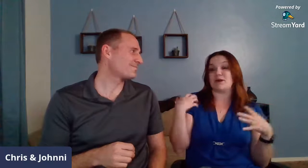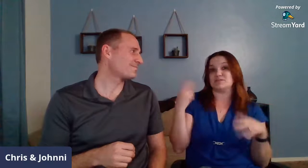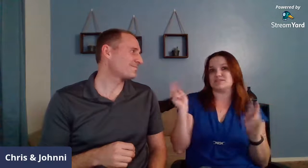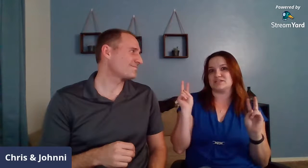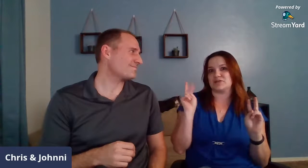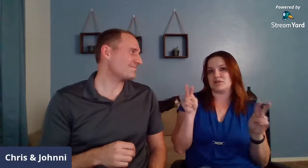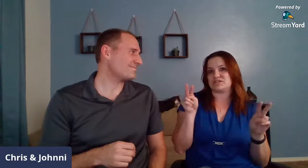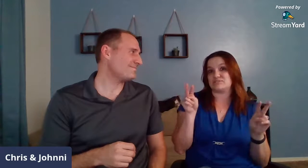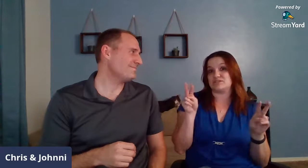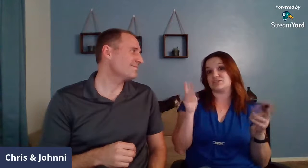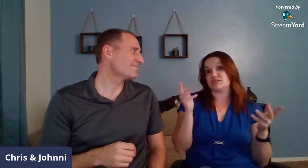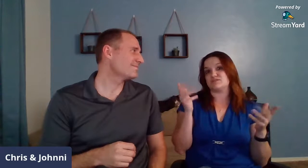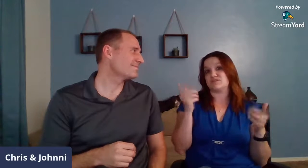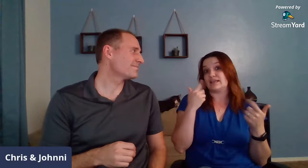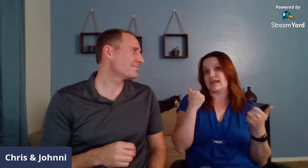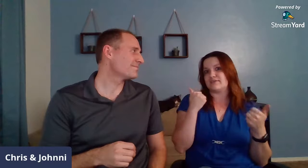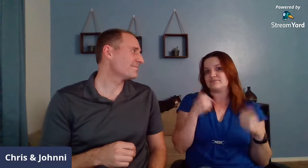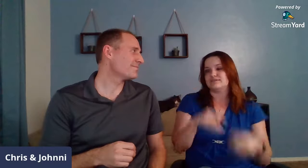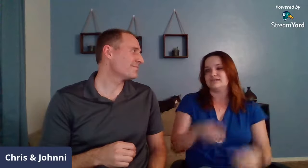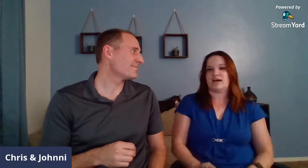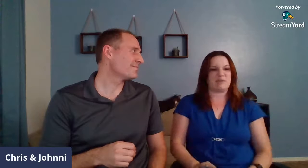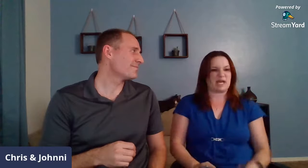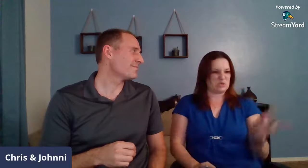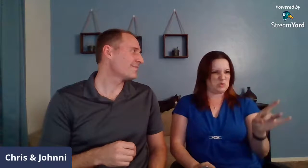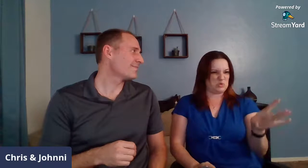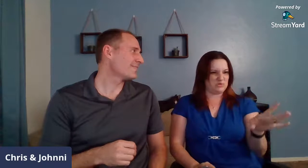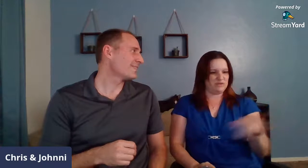boss was sitting there watching me, and she thought it was funny and laughed. I'm like, you.